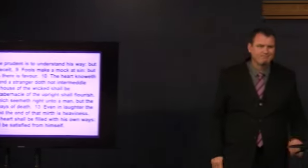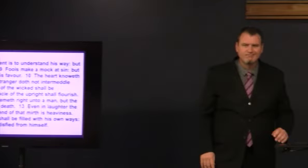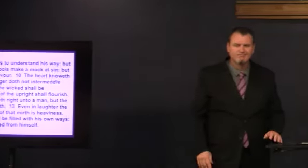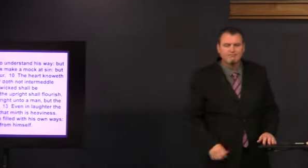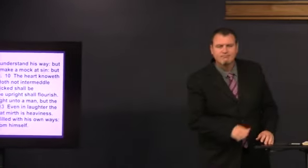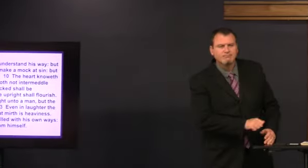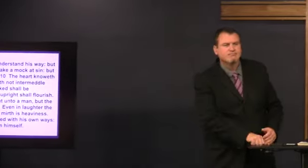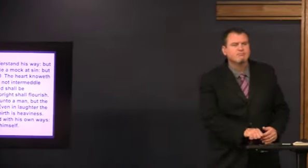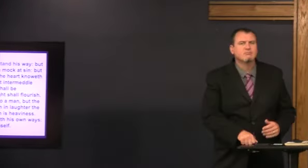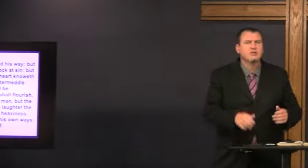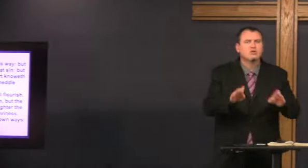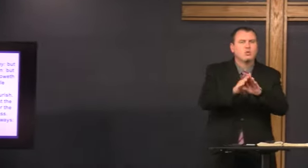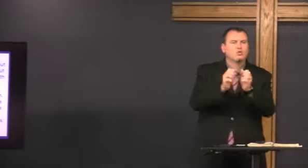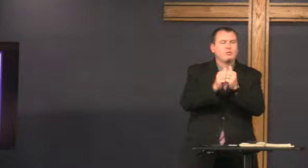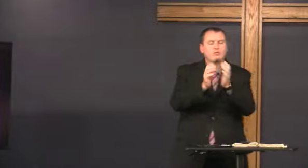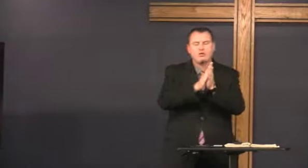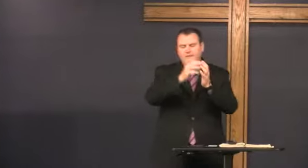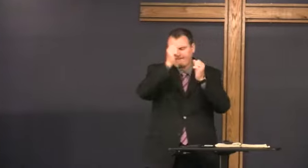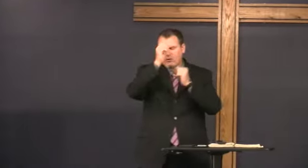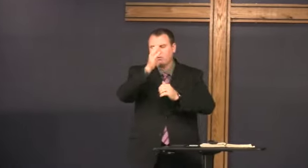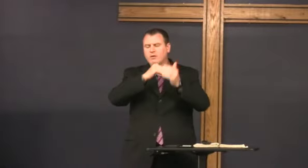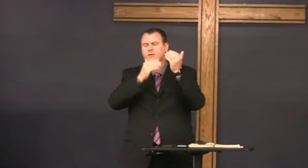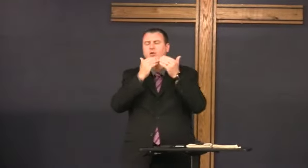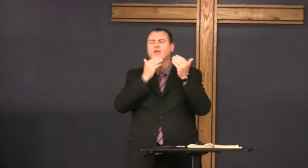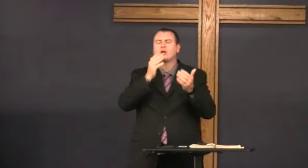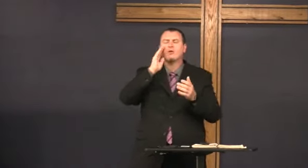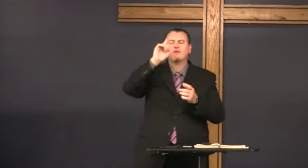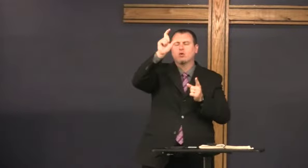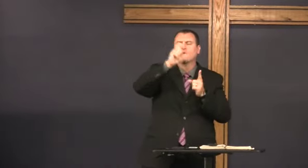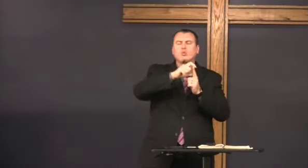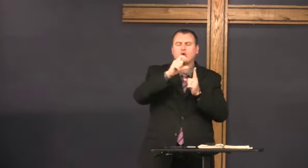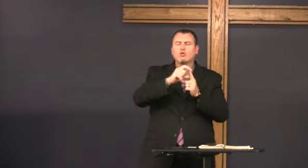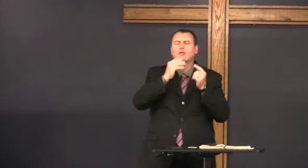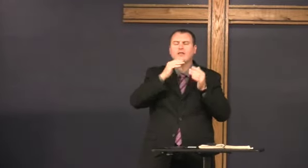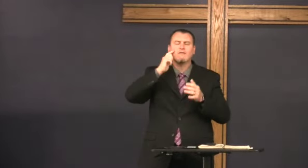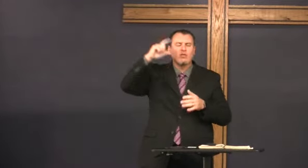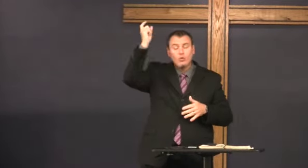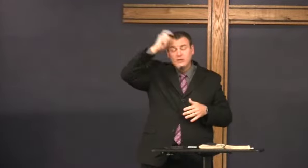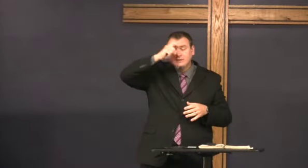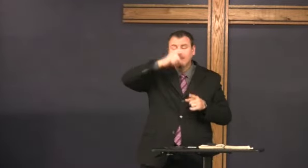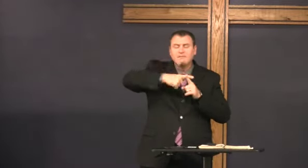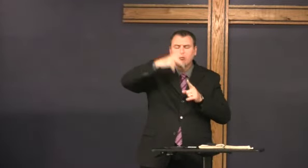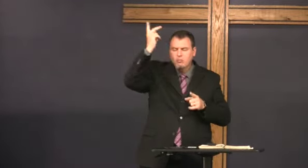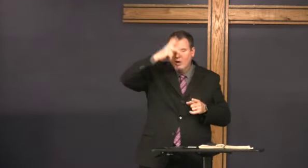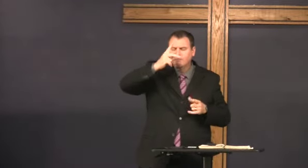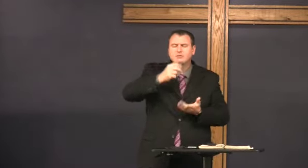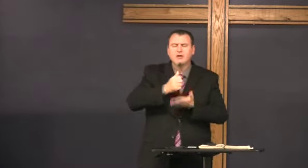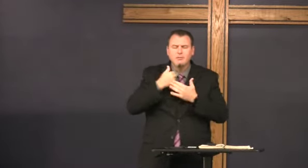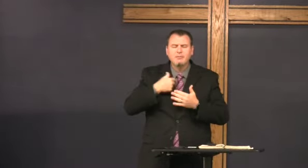They're never satisfied. Let's close with prayer. Our Father in heaven, I thank you for the word